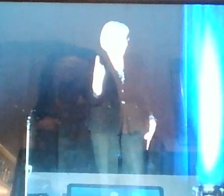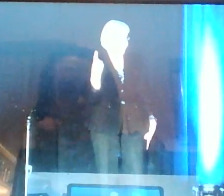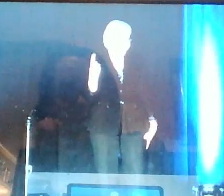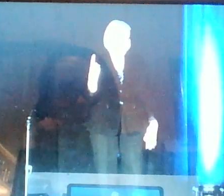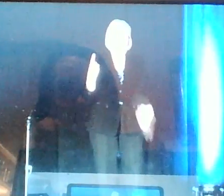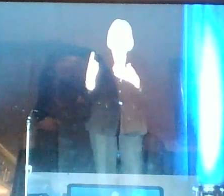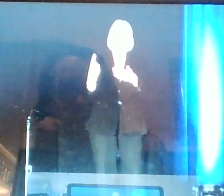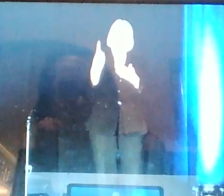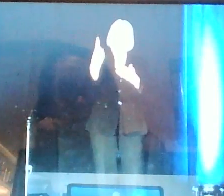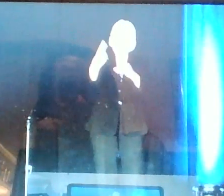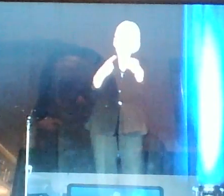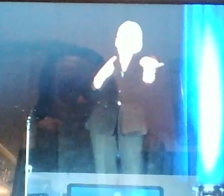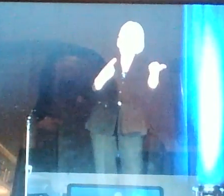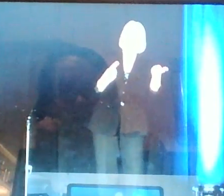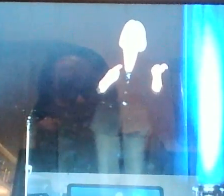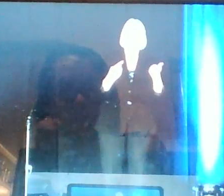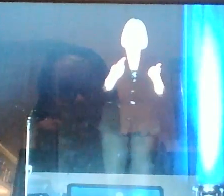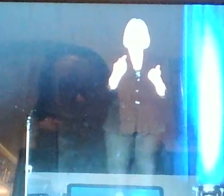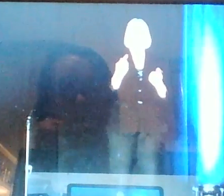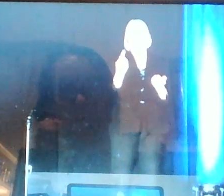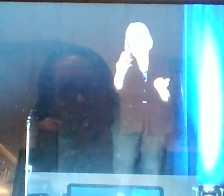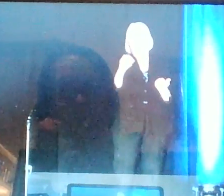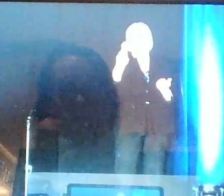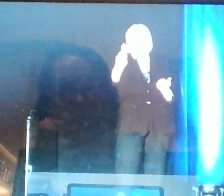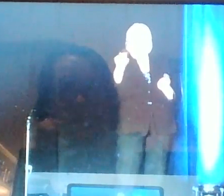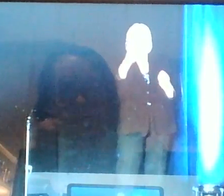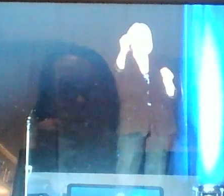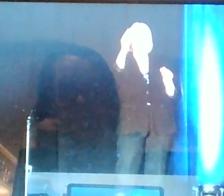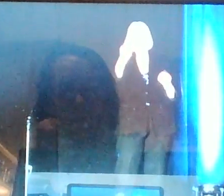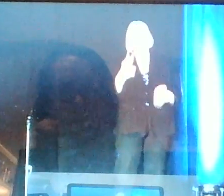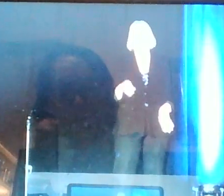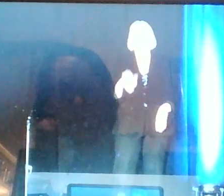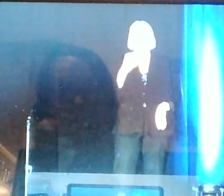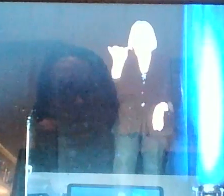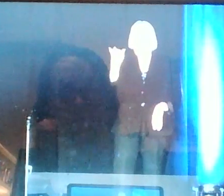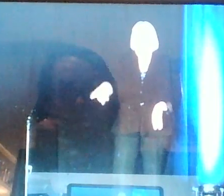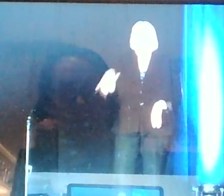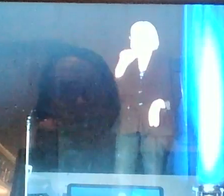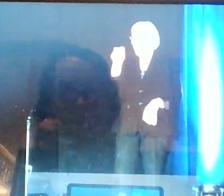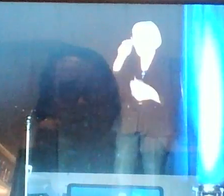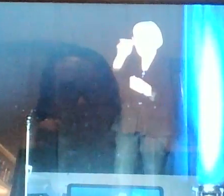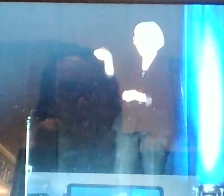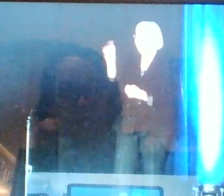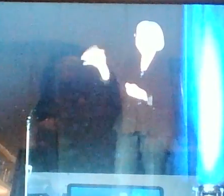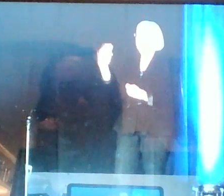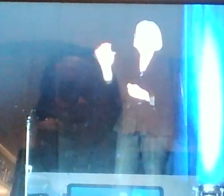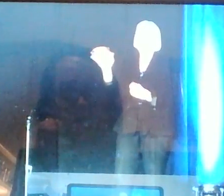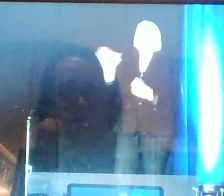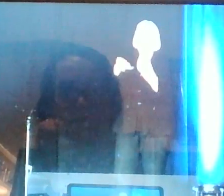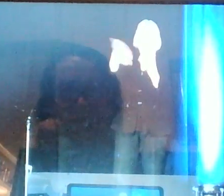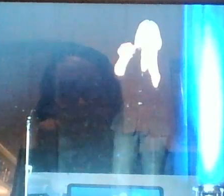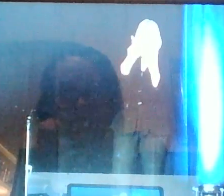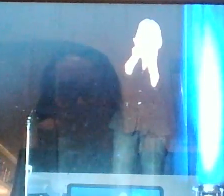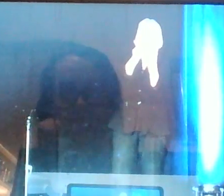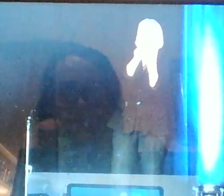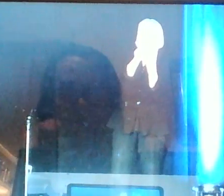But you can only go to one, either mine or the other person's. Or you may be thinking, oh, that's not interesting. I'm going